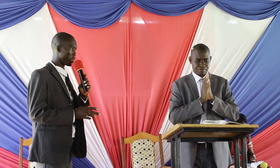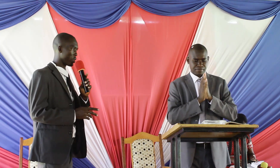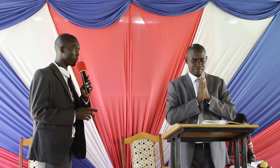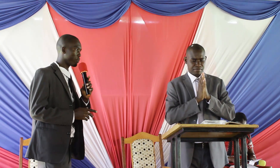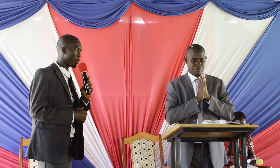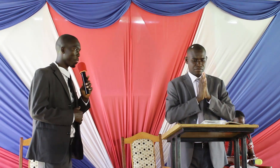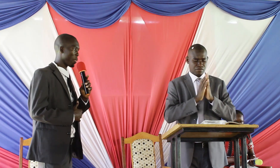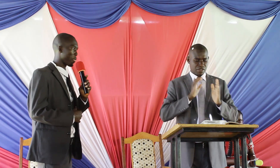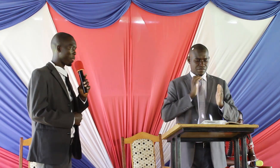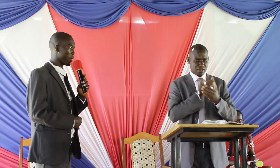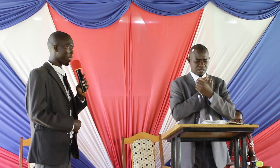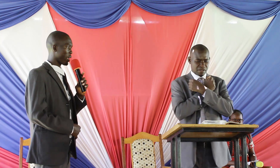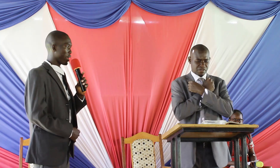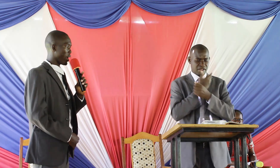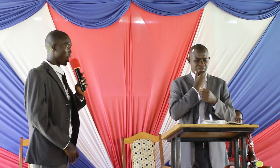let us pray.